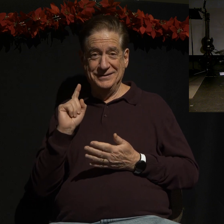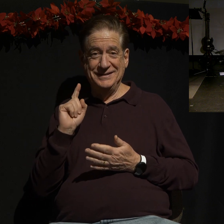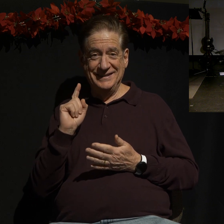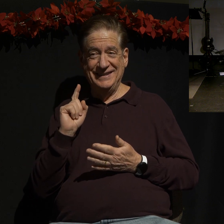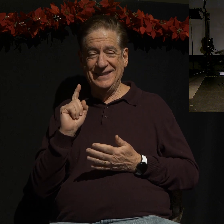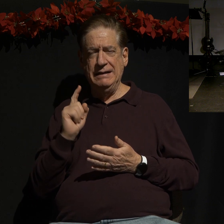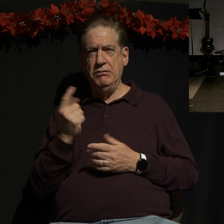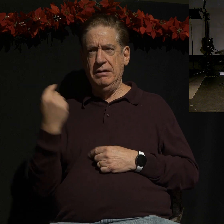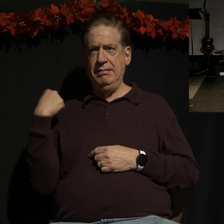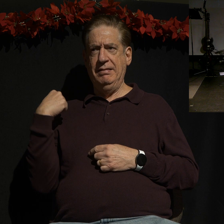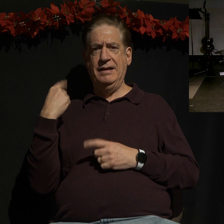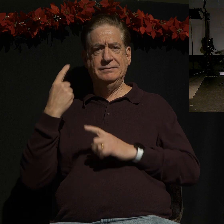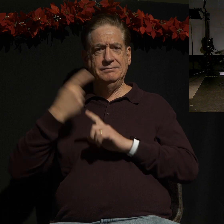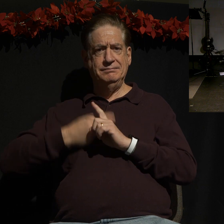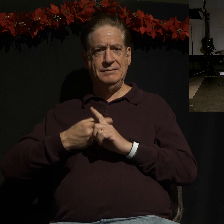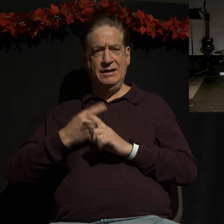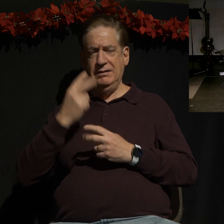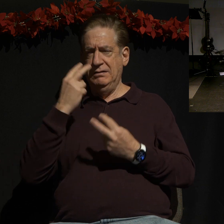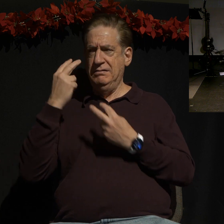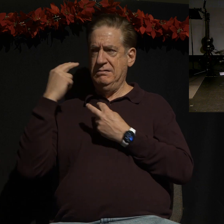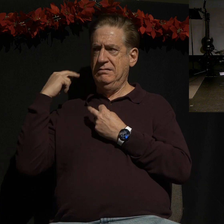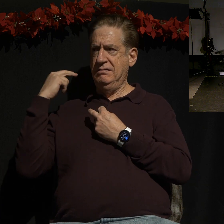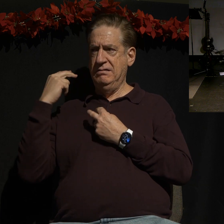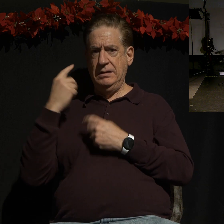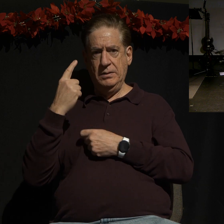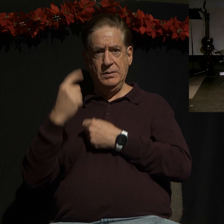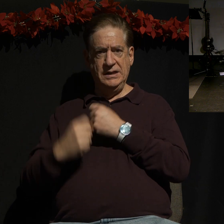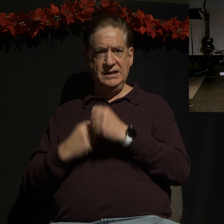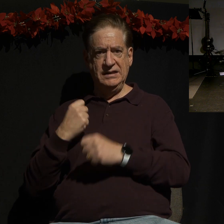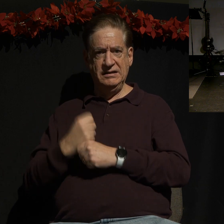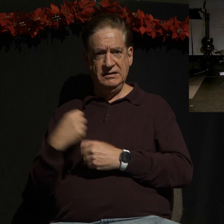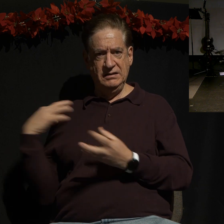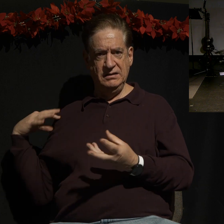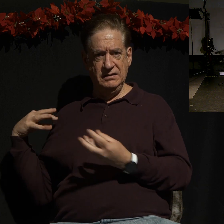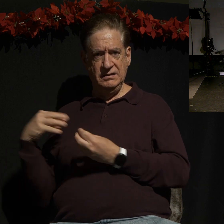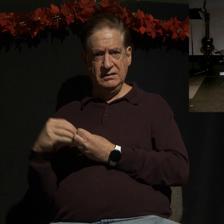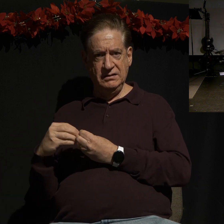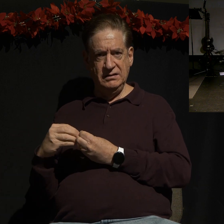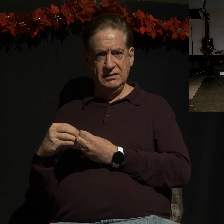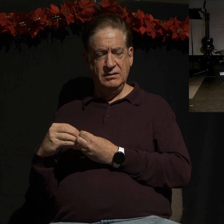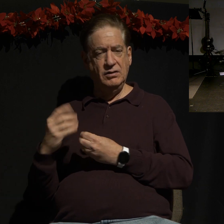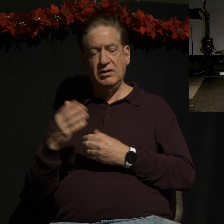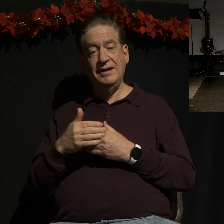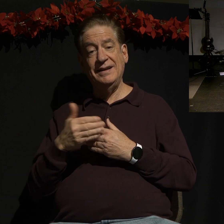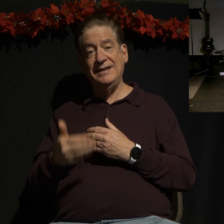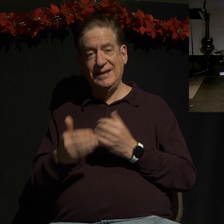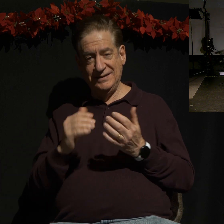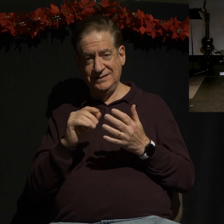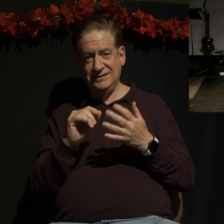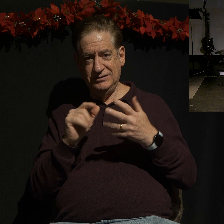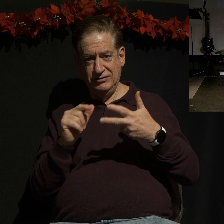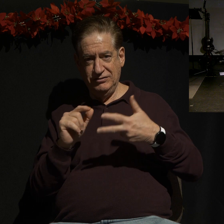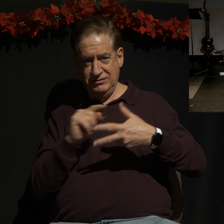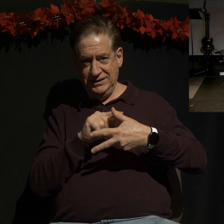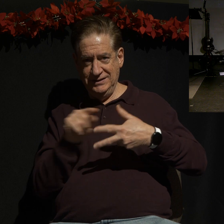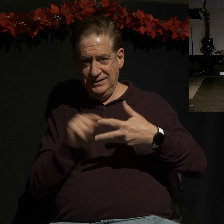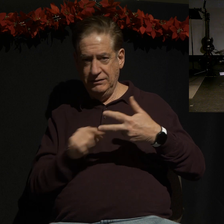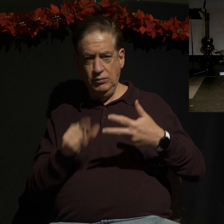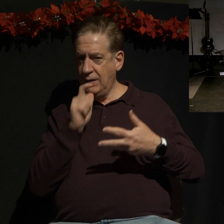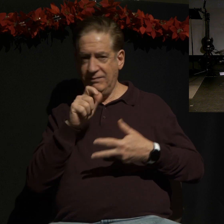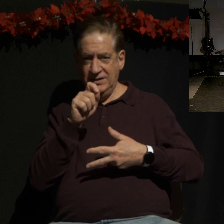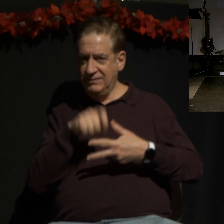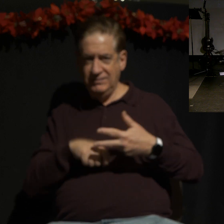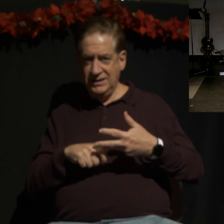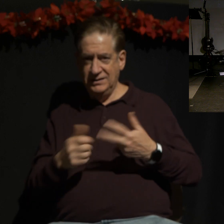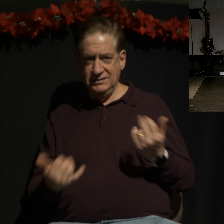at the last month, if you look back at the last year, these are what your next 3 fill in the blanks are for, and you don't have to fill them out today, but